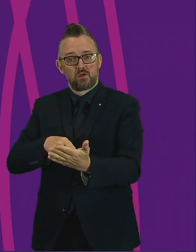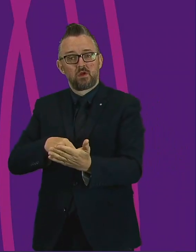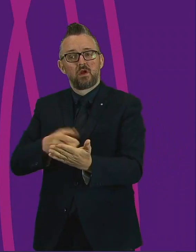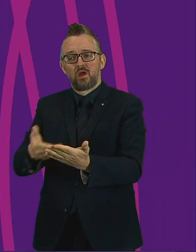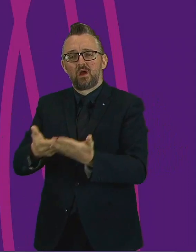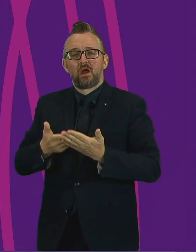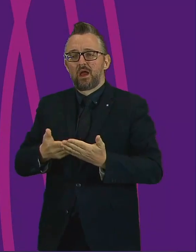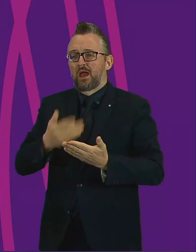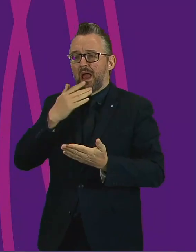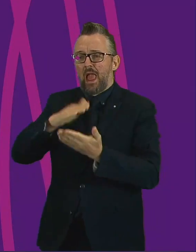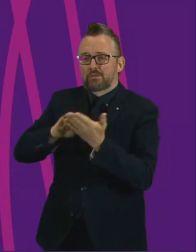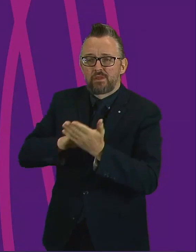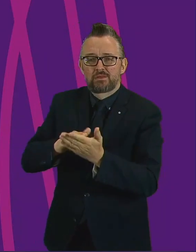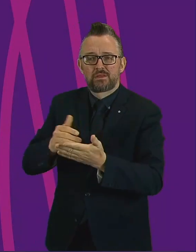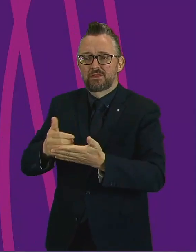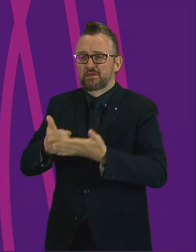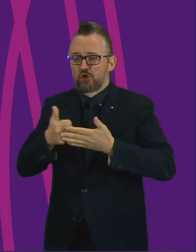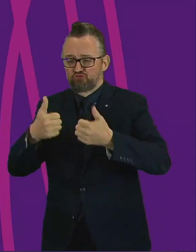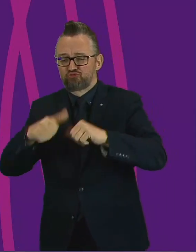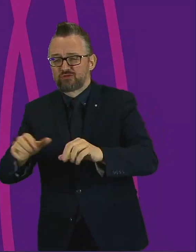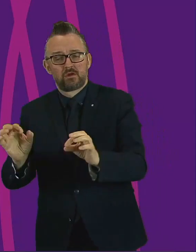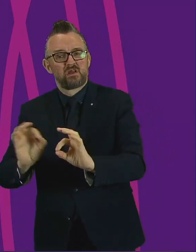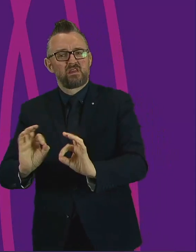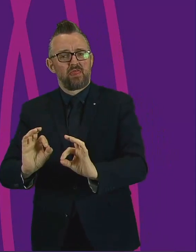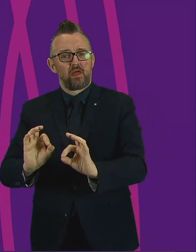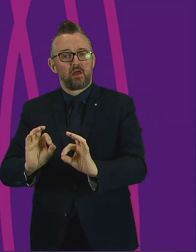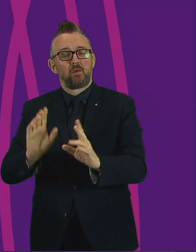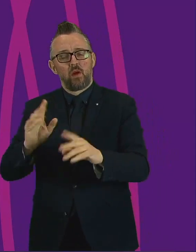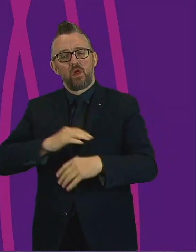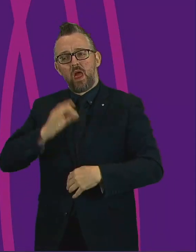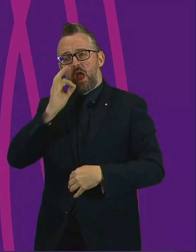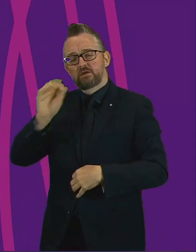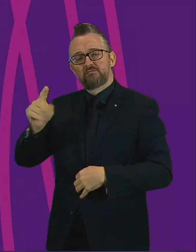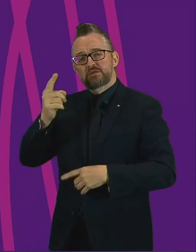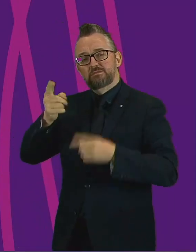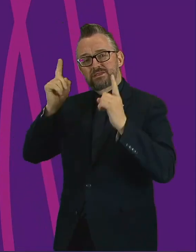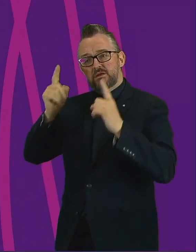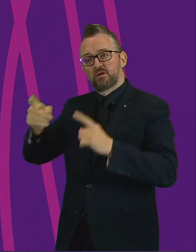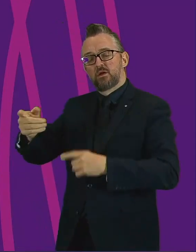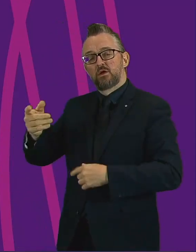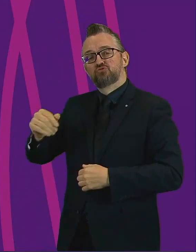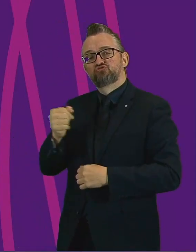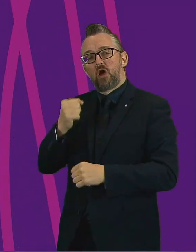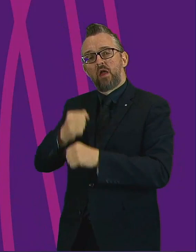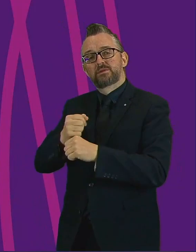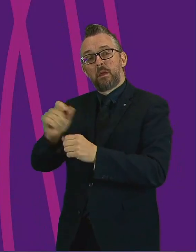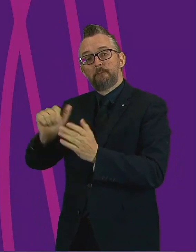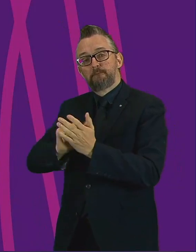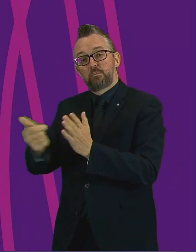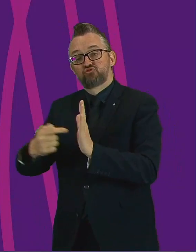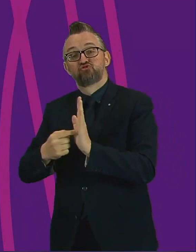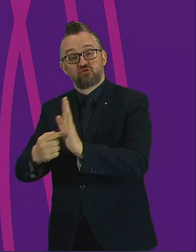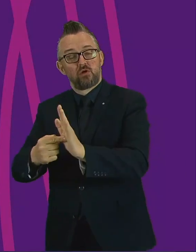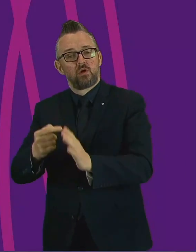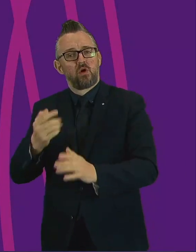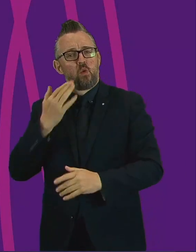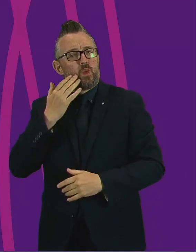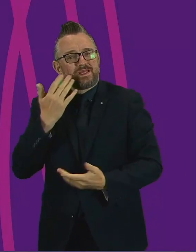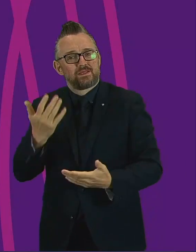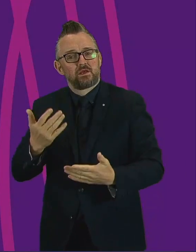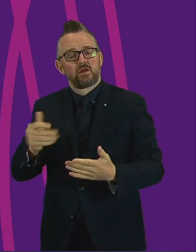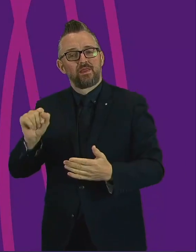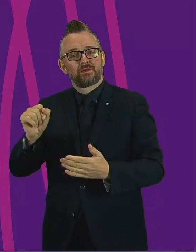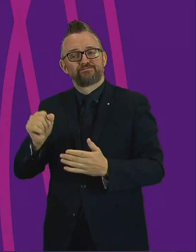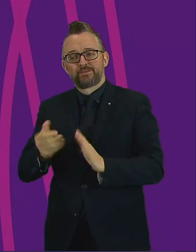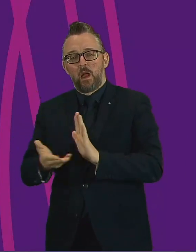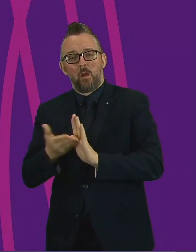any explanation or solutions. So can the First Minister tell us when the Scottish Government will publish its own up-to-date analysis